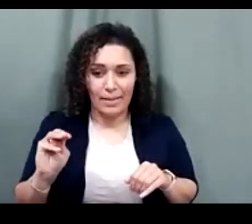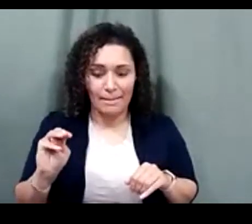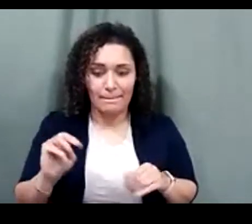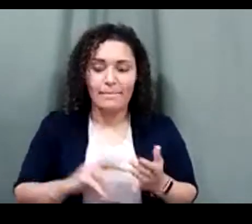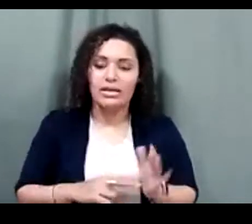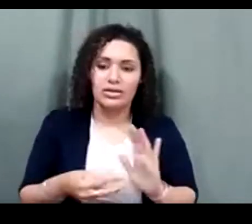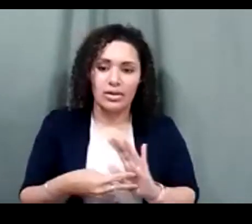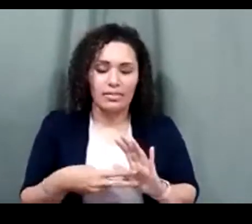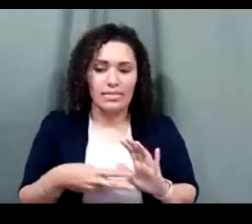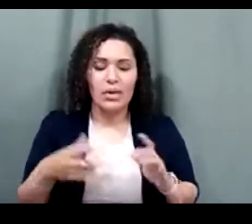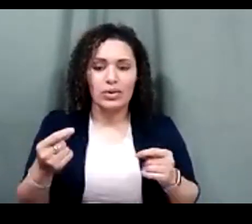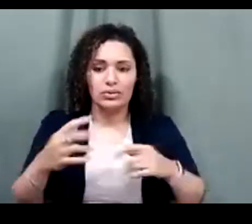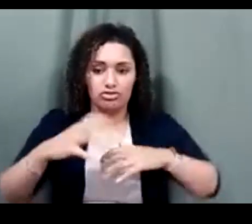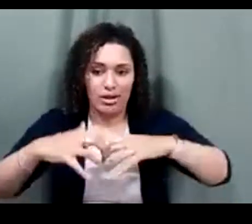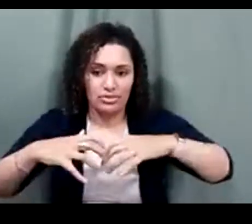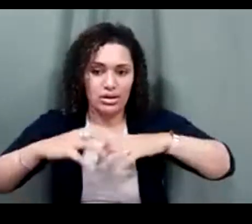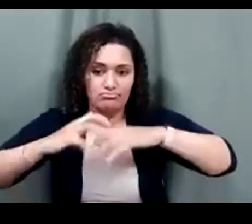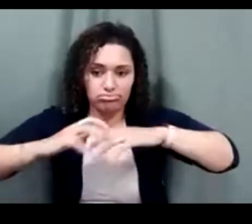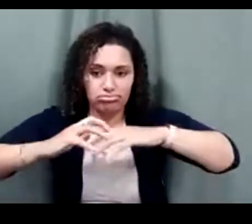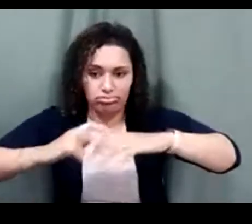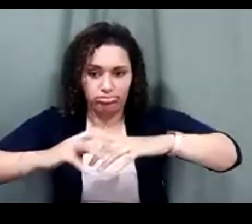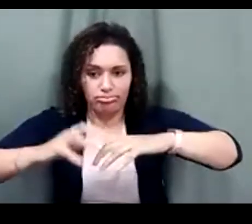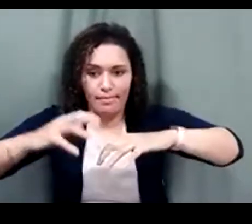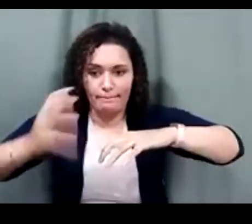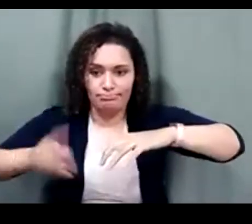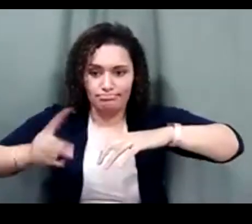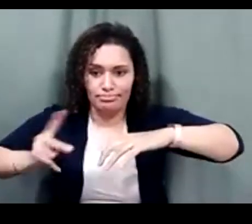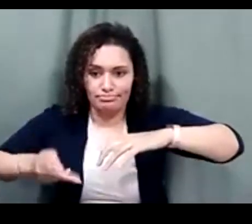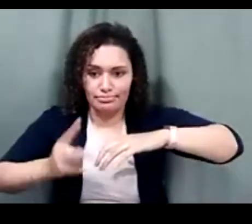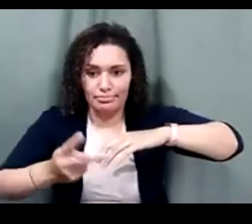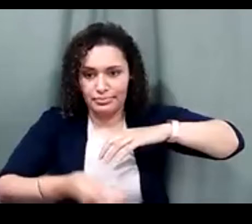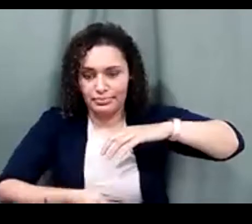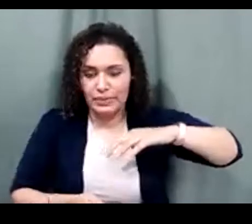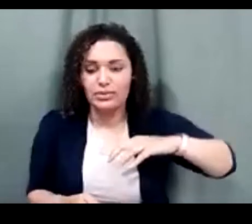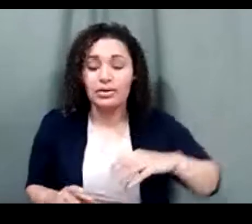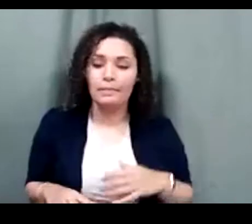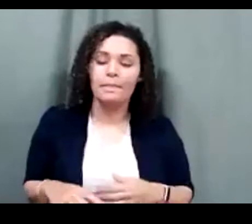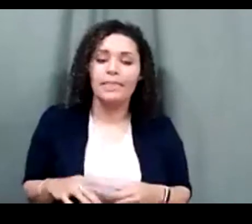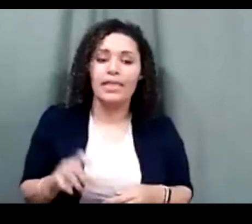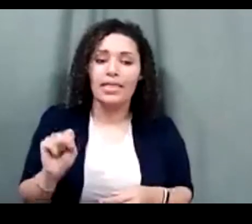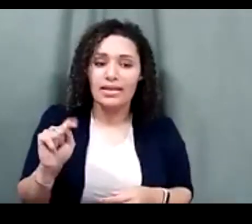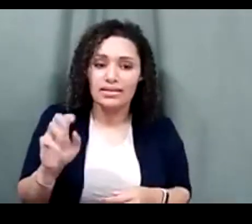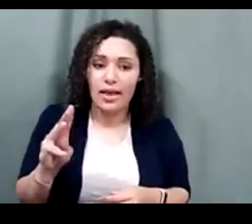the stems and puts the stems away. The stems also have